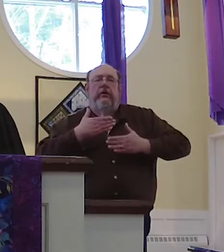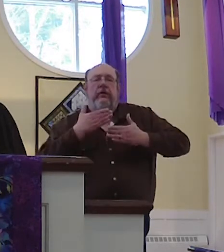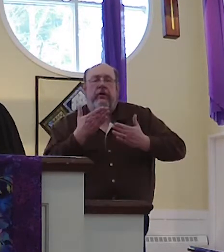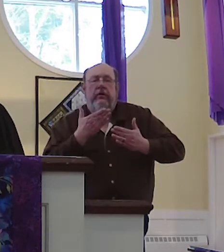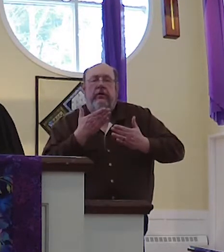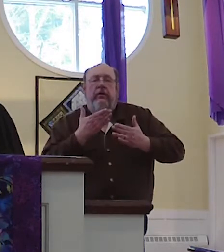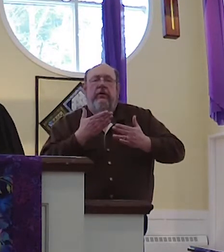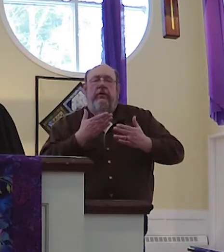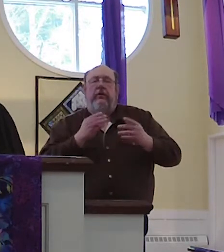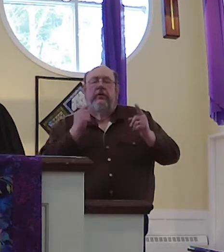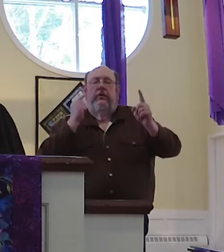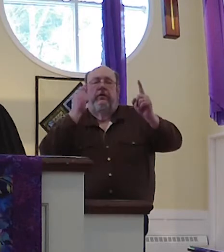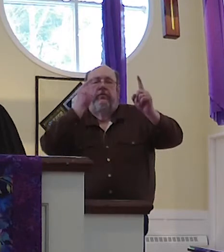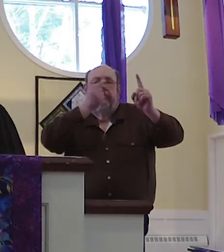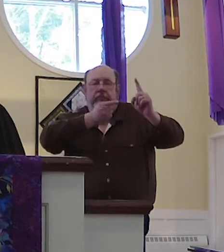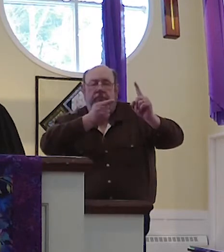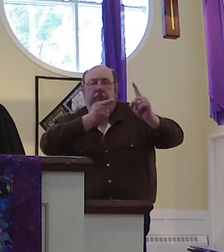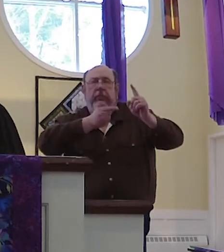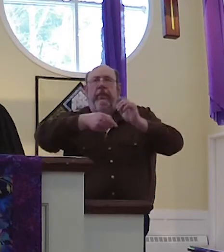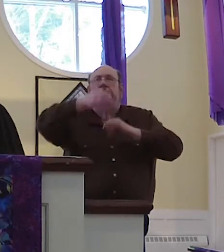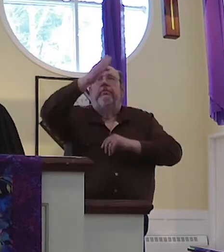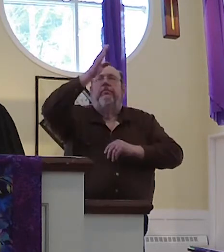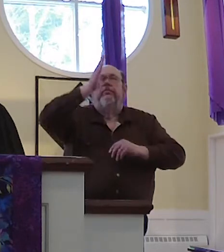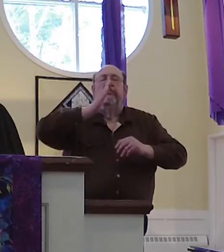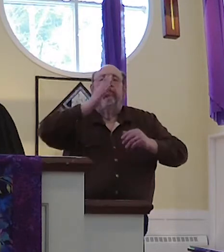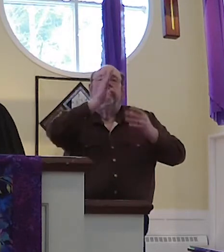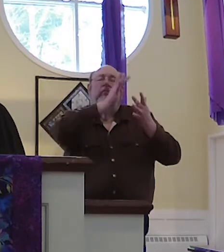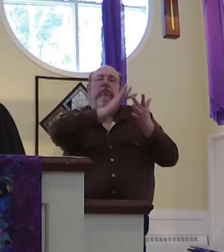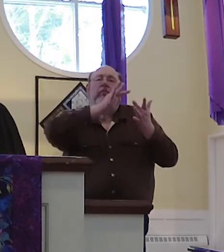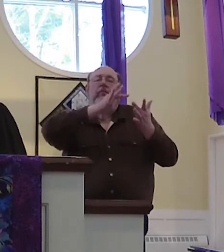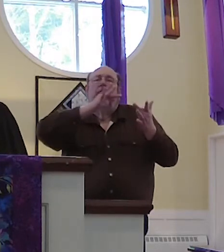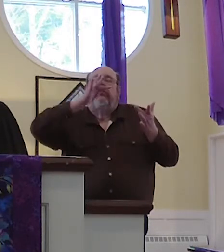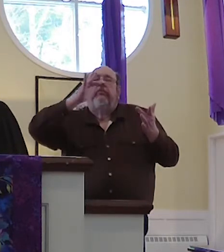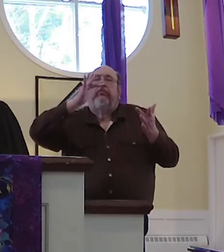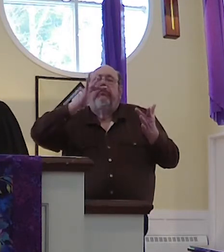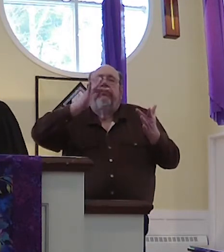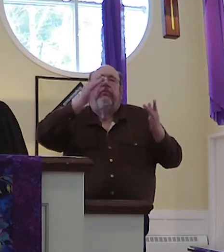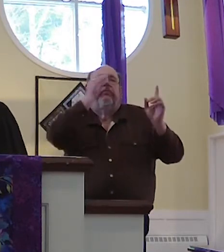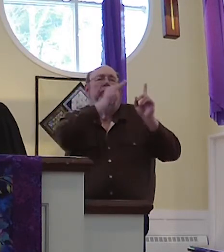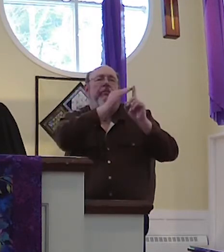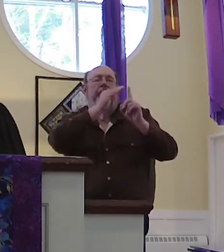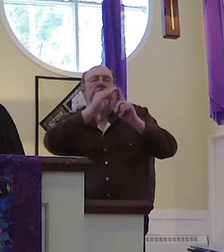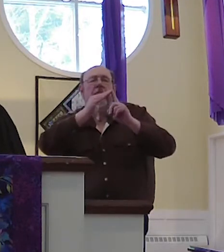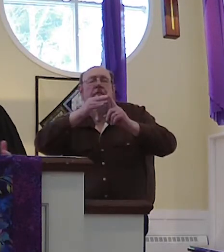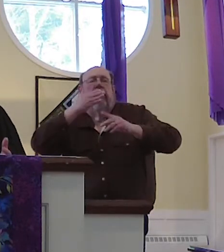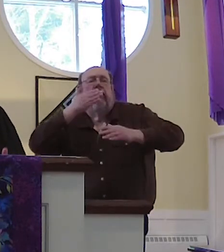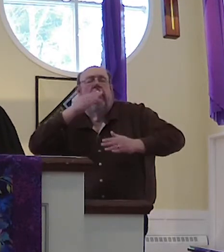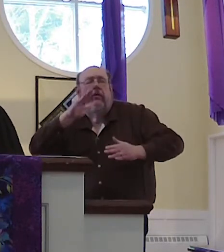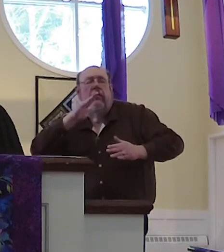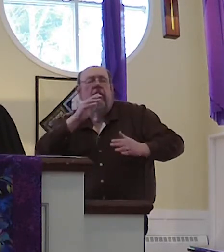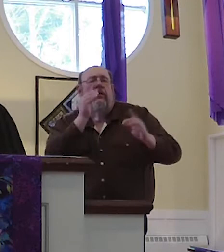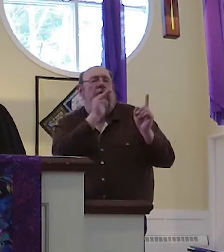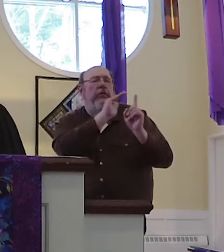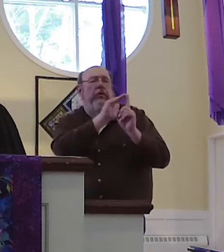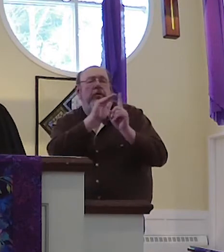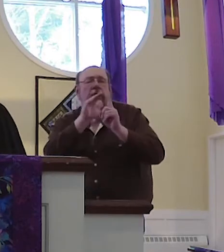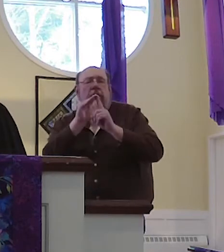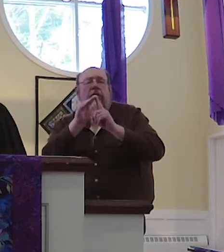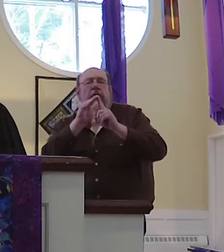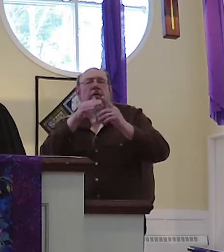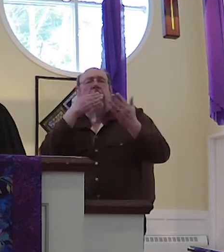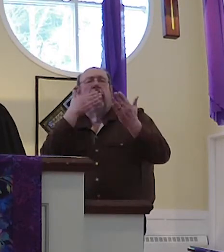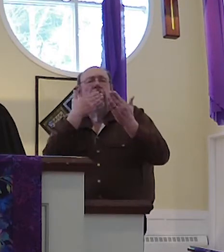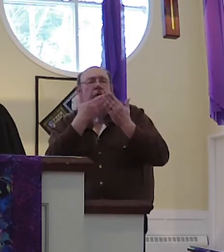up short for God's glory. Not to remind ourselves of how bad we are, but to remind ourselves of how